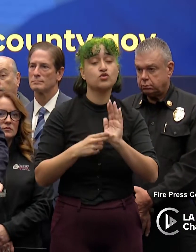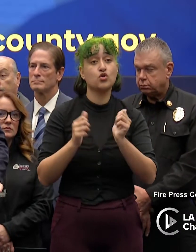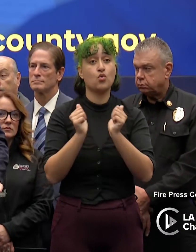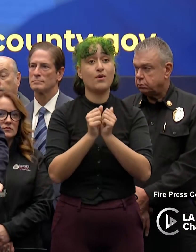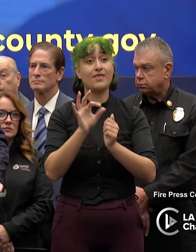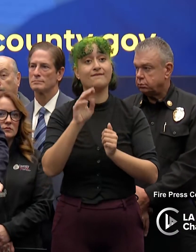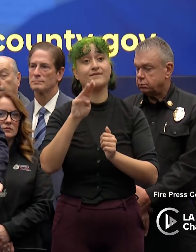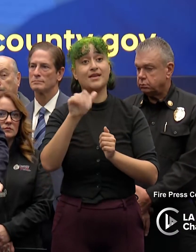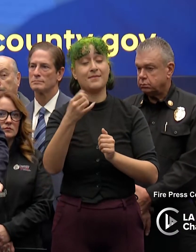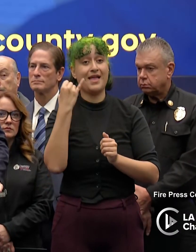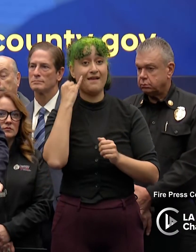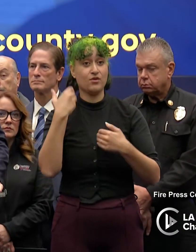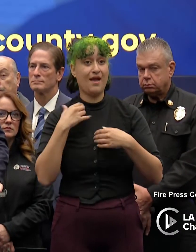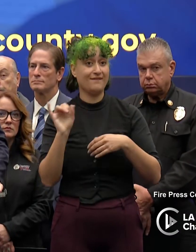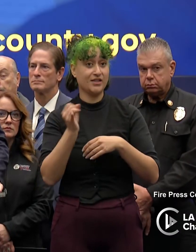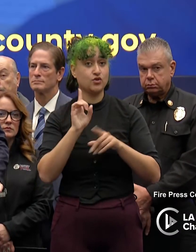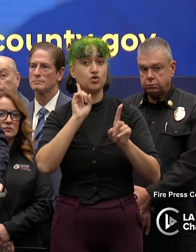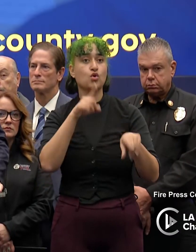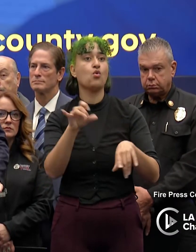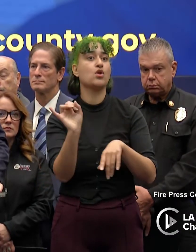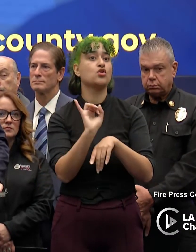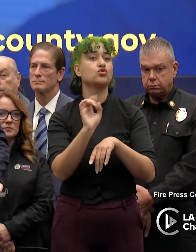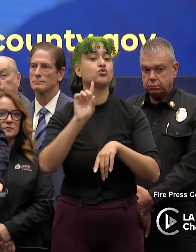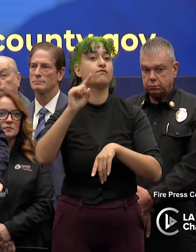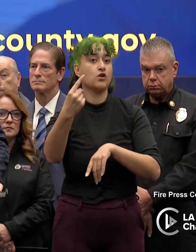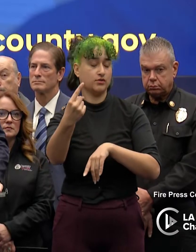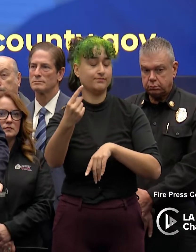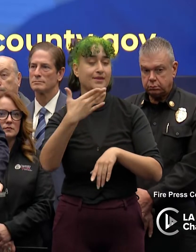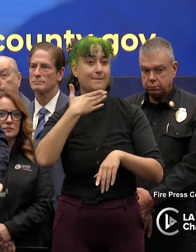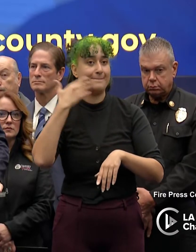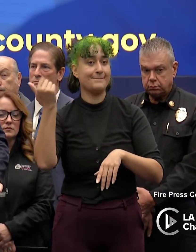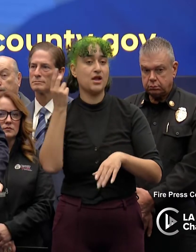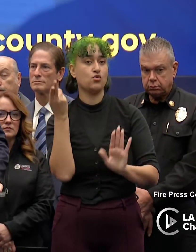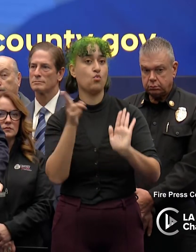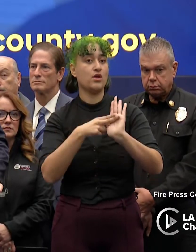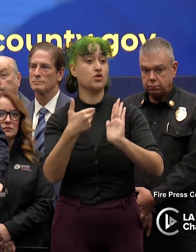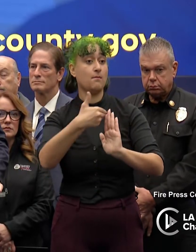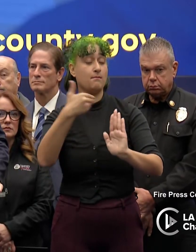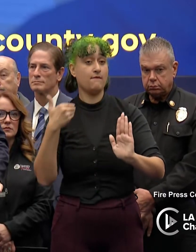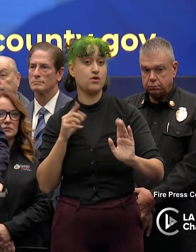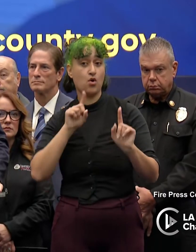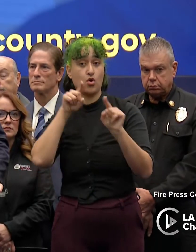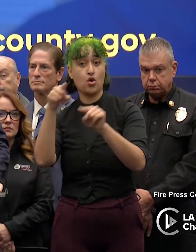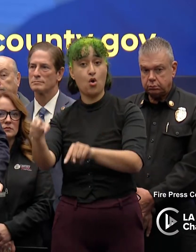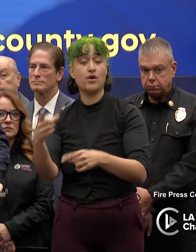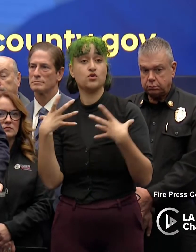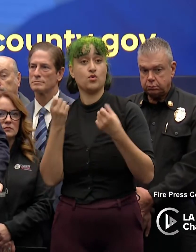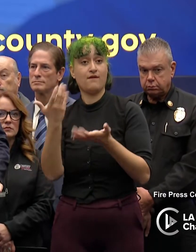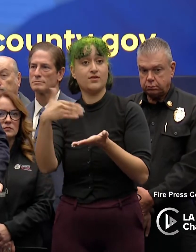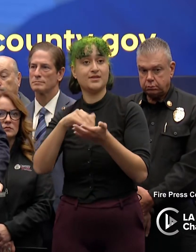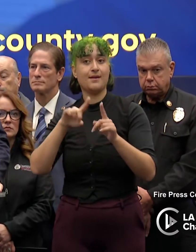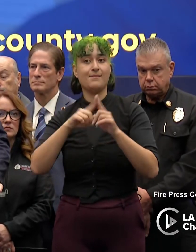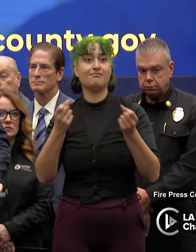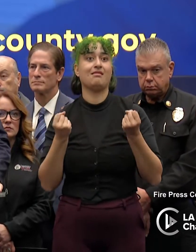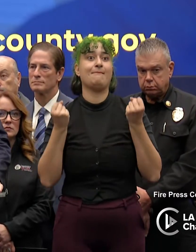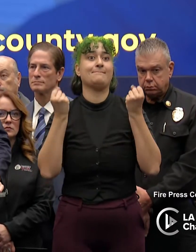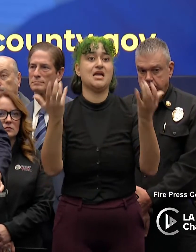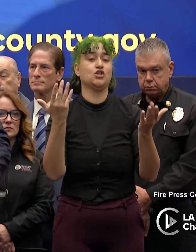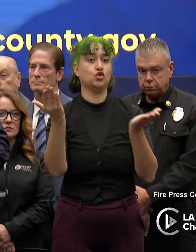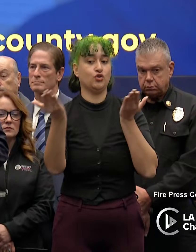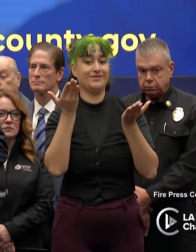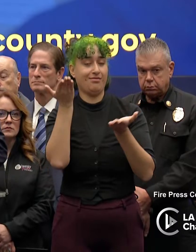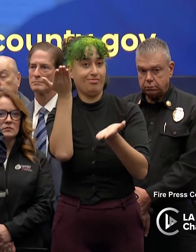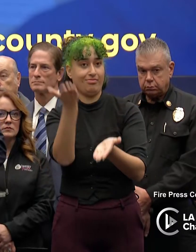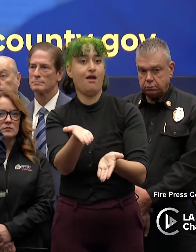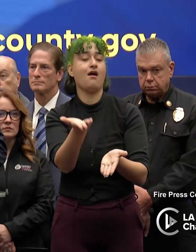If you're insured, go to your insurance first. It's better to register before going to the recovery center, but there are a lot of services there